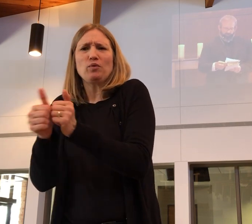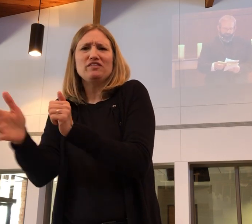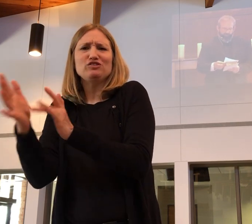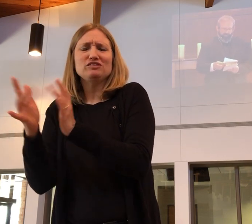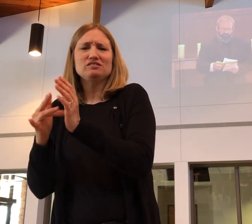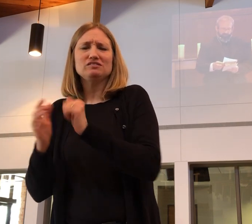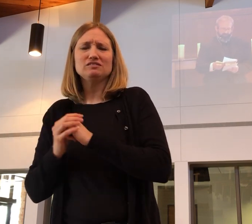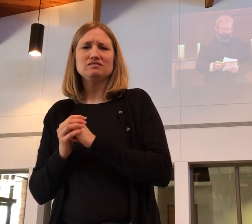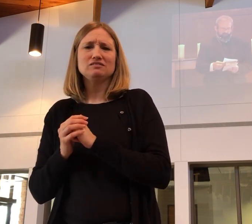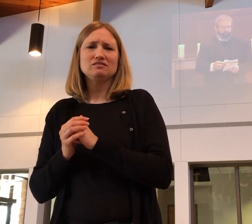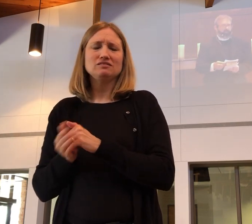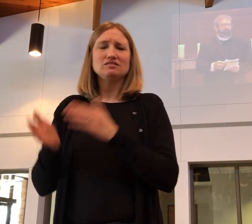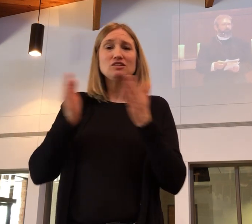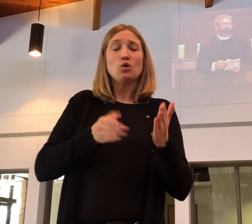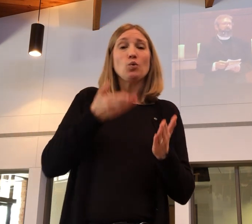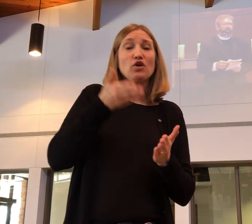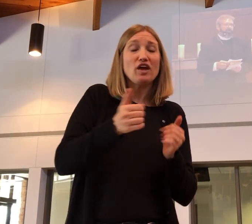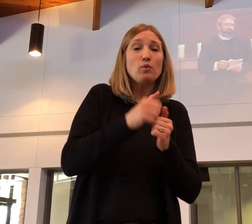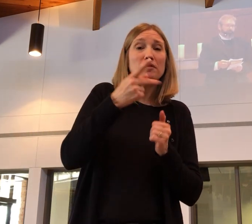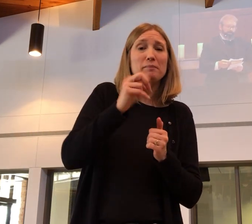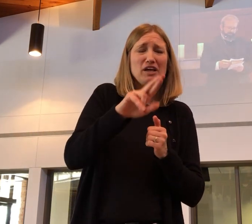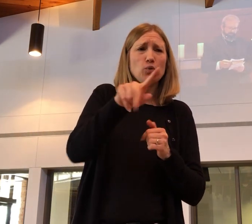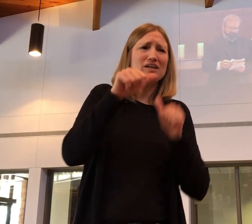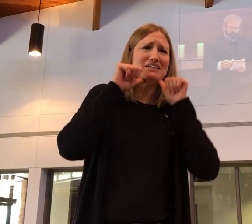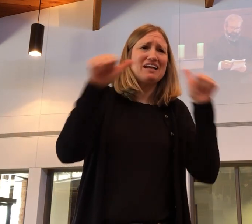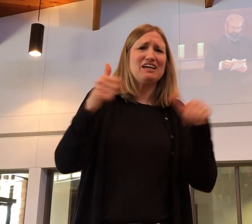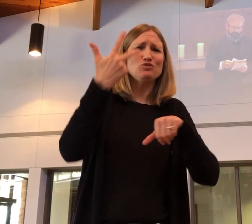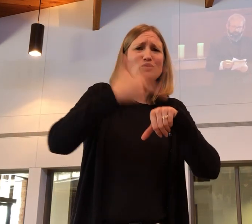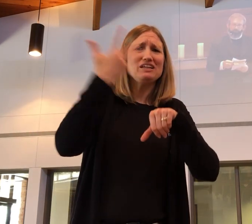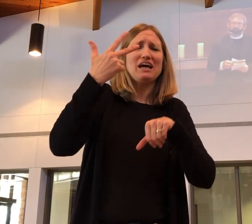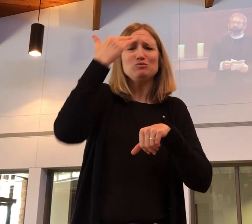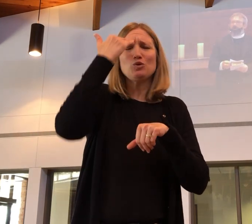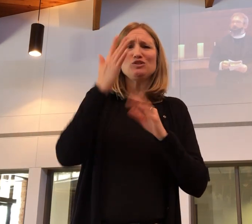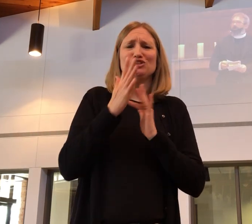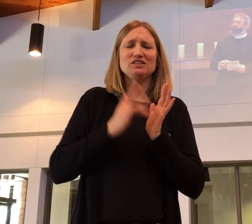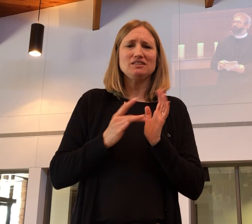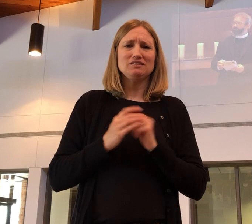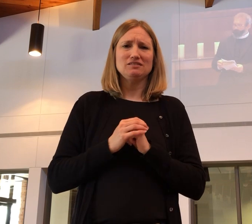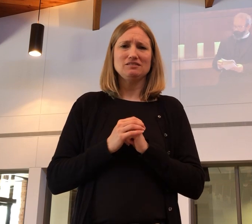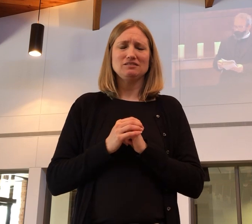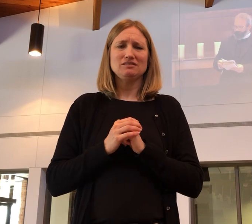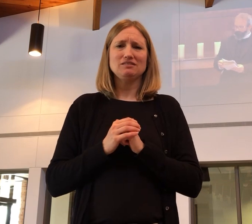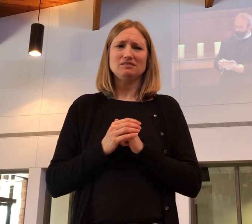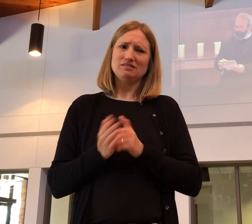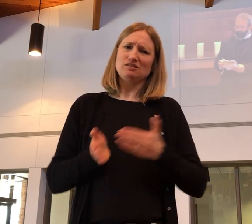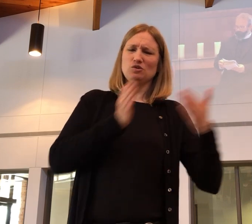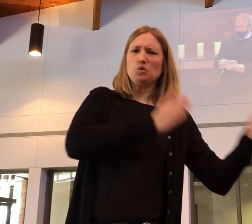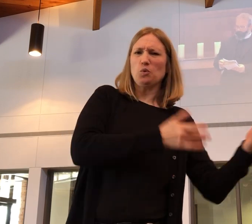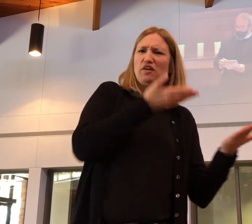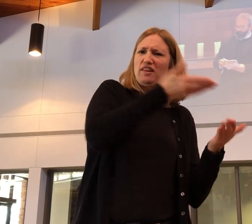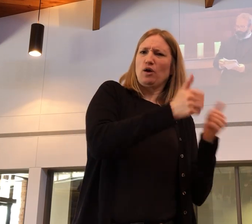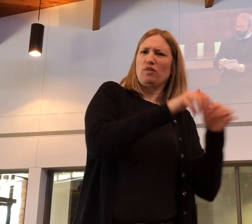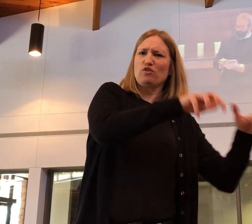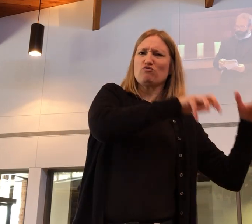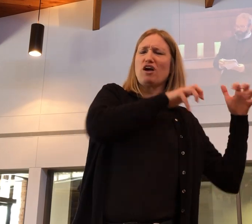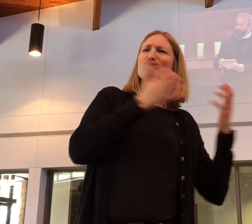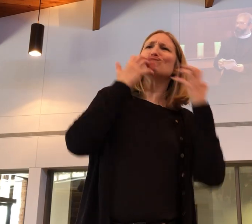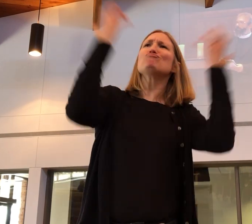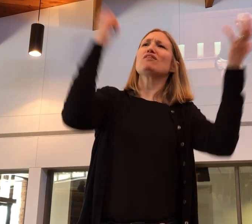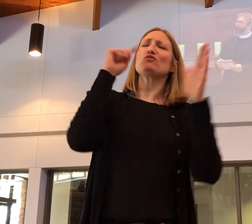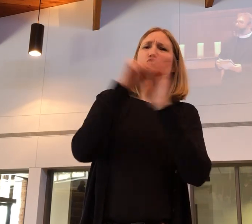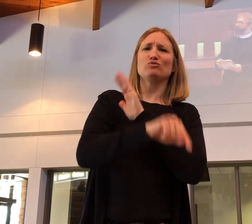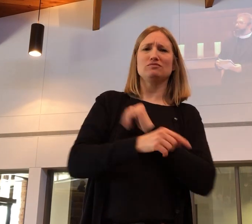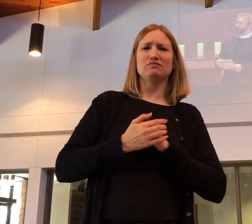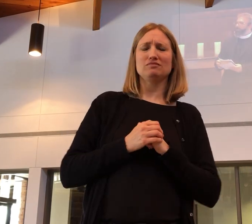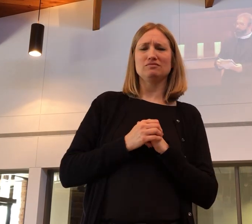Jesus three times. We join in the voices of the crowd who call for crucifixion. We stand